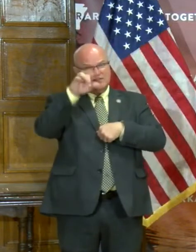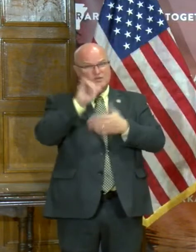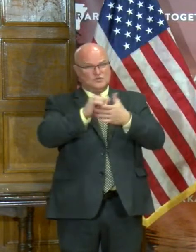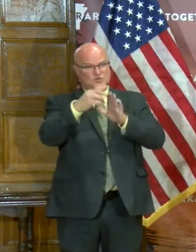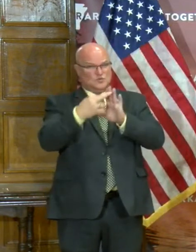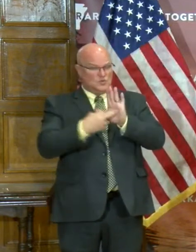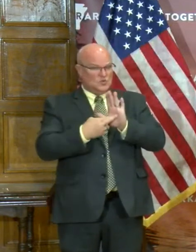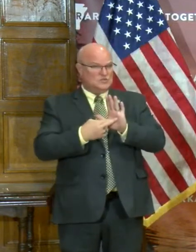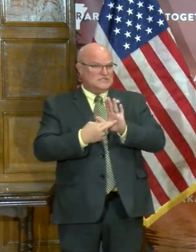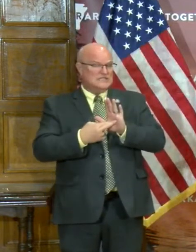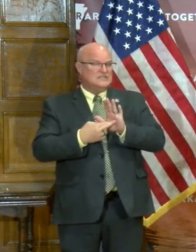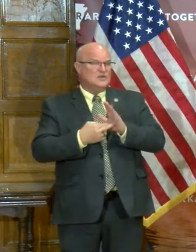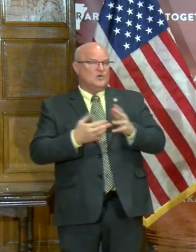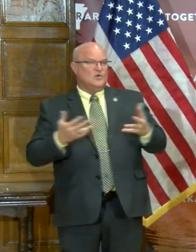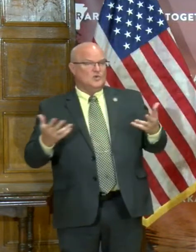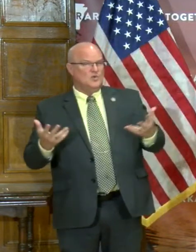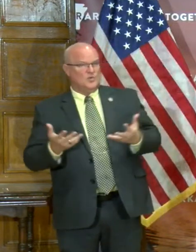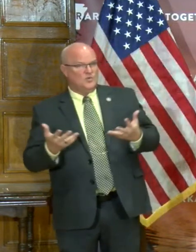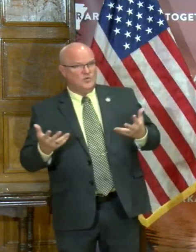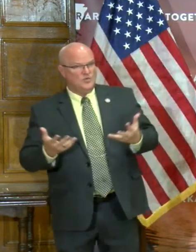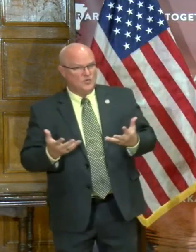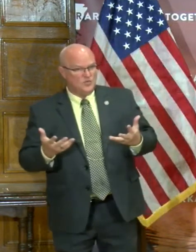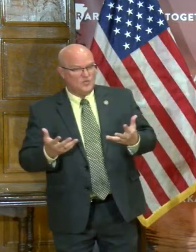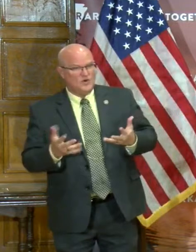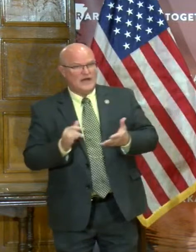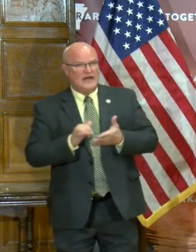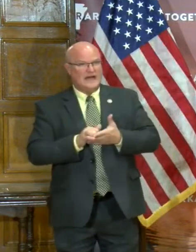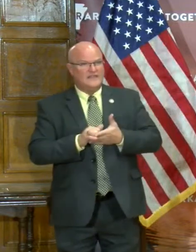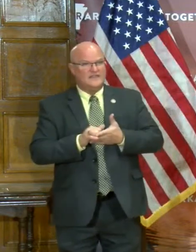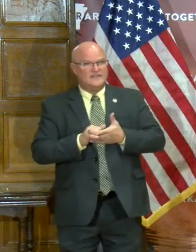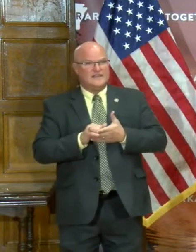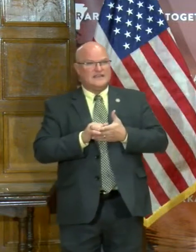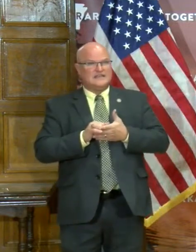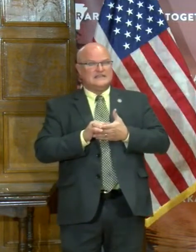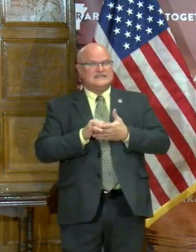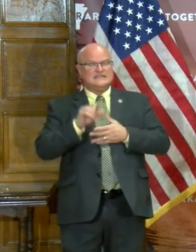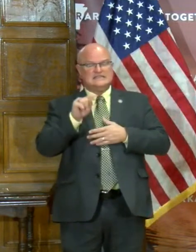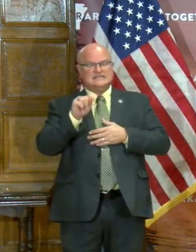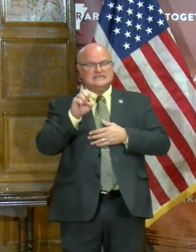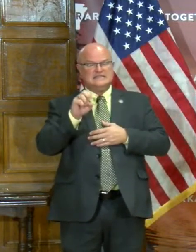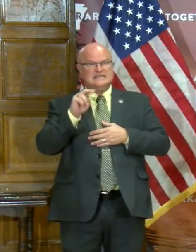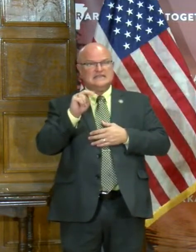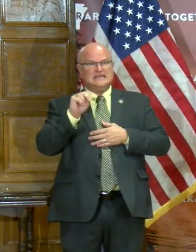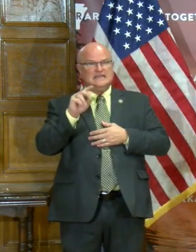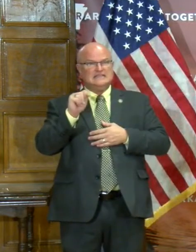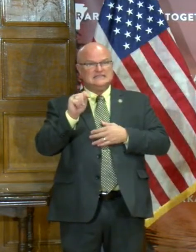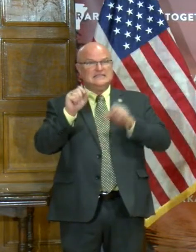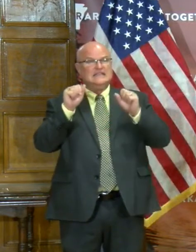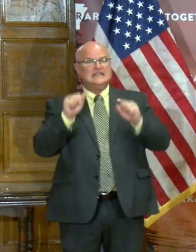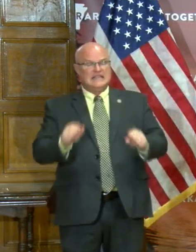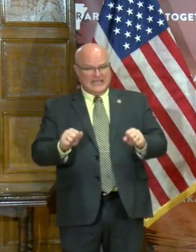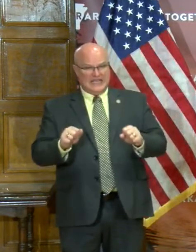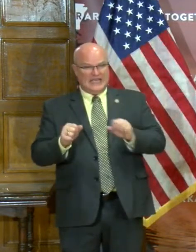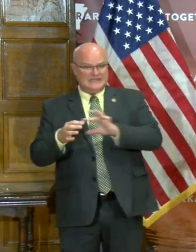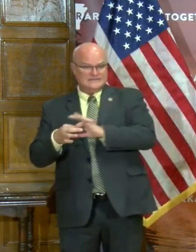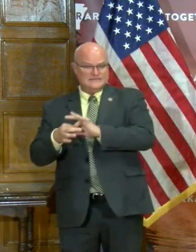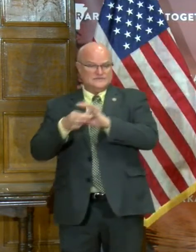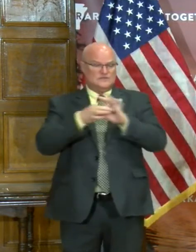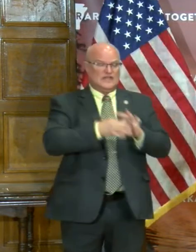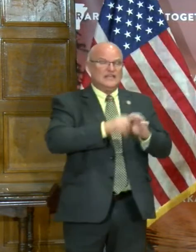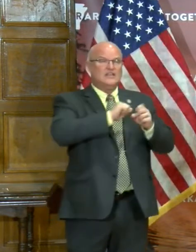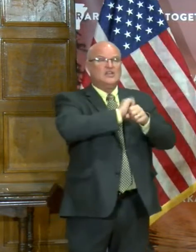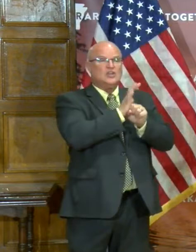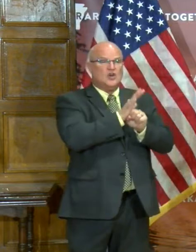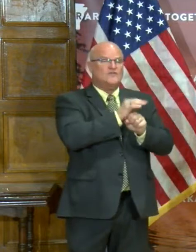rules as to what the tenant can claim and assert as to COVID-related reasons for not